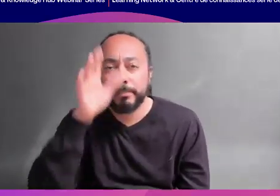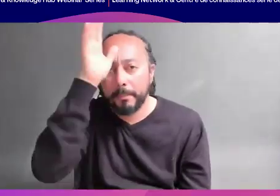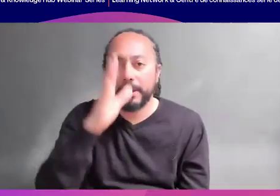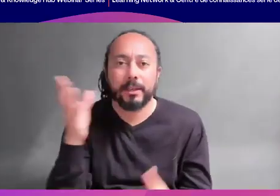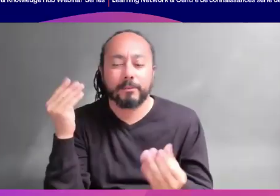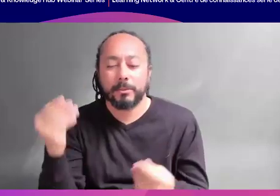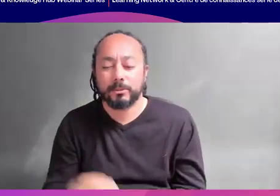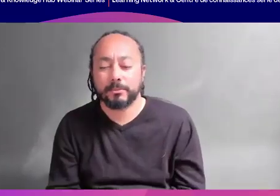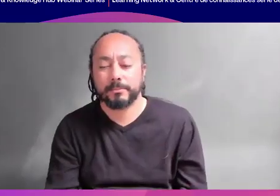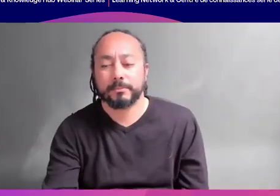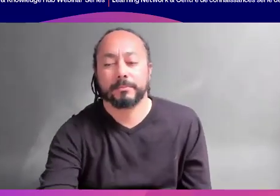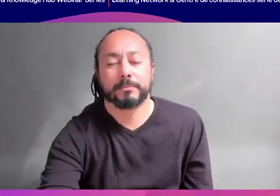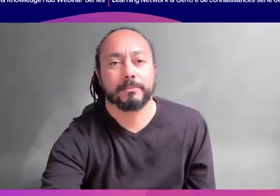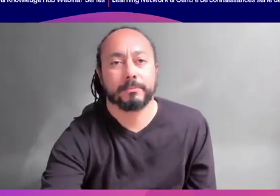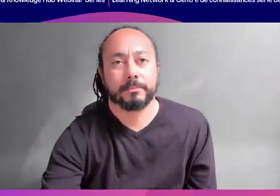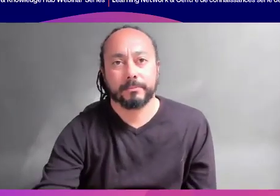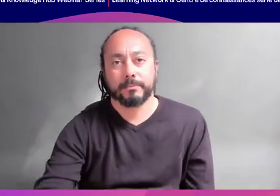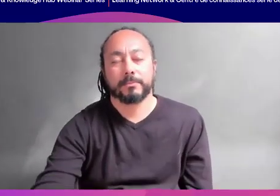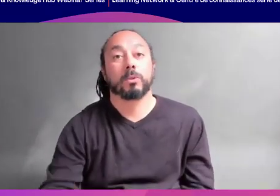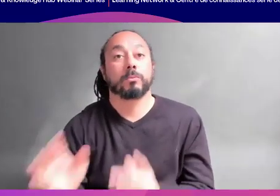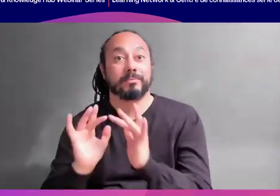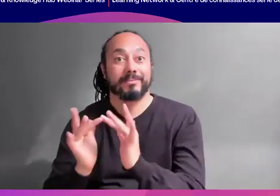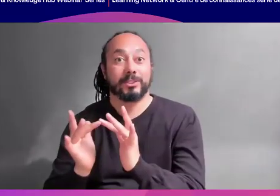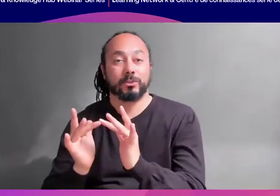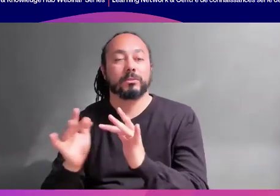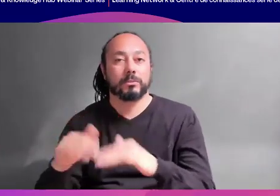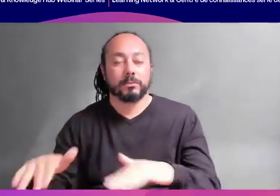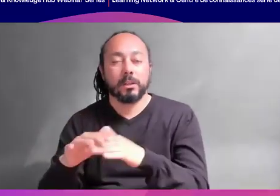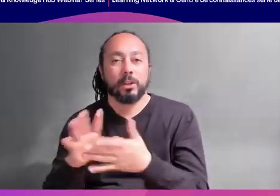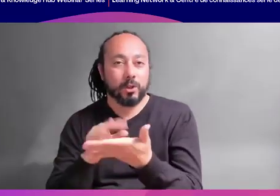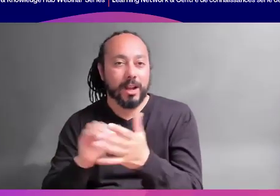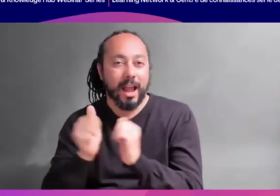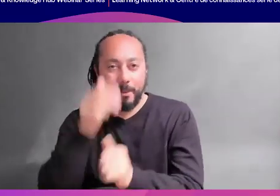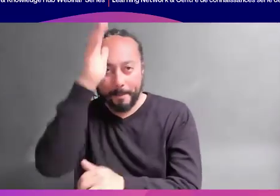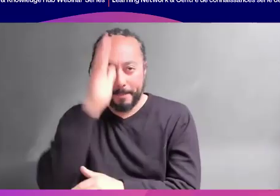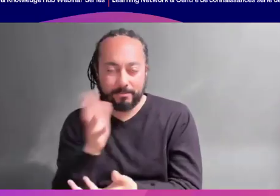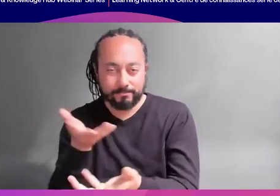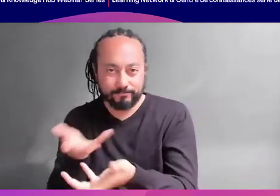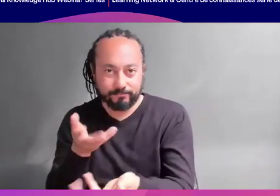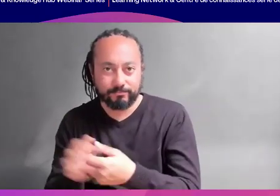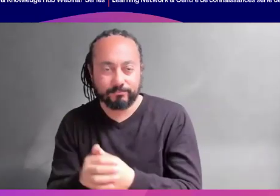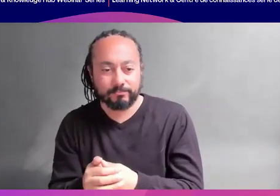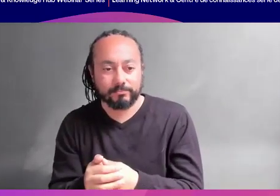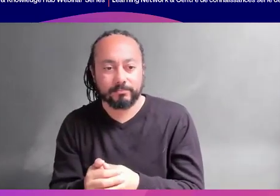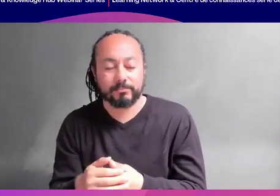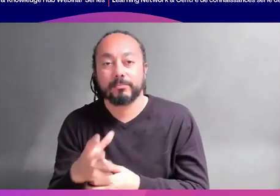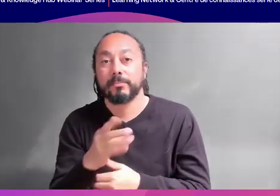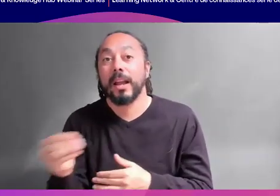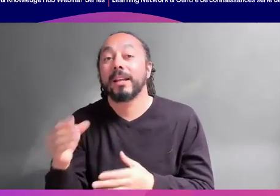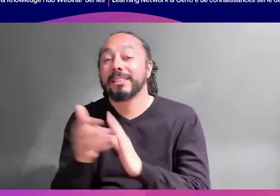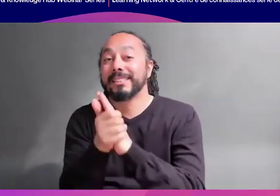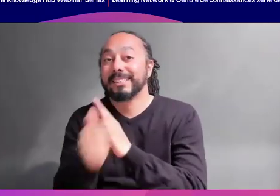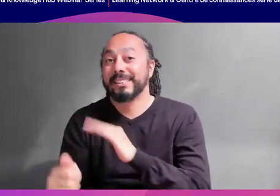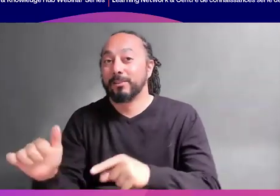digital spaces, we're going to parents. Next, parents can improve skill practice, or tech can help us improve skill